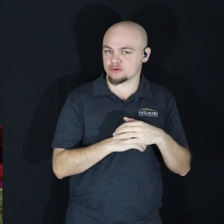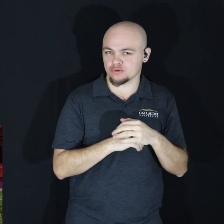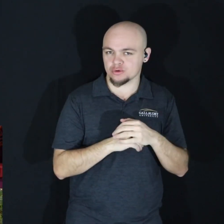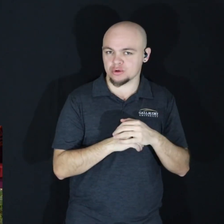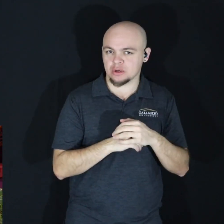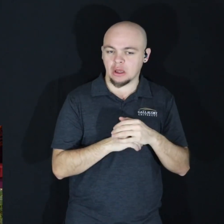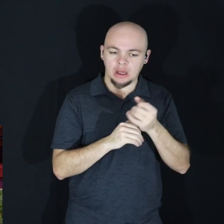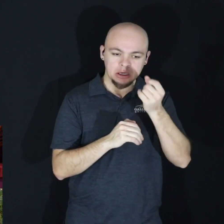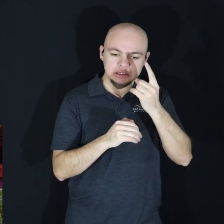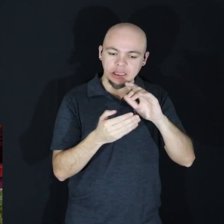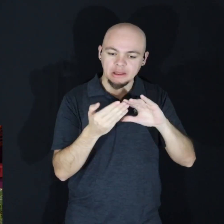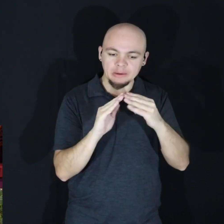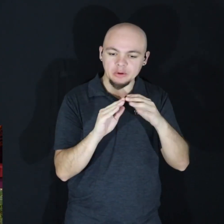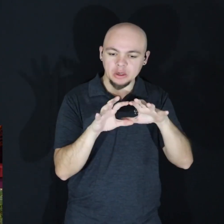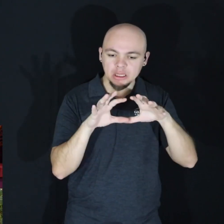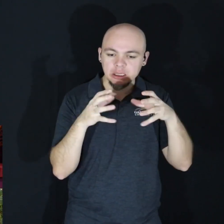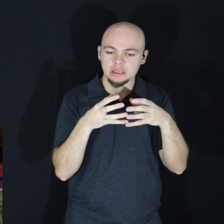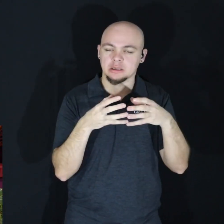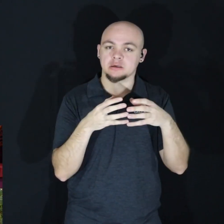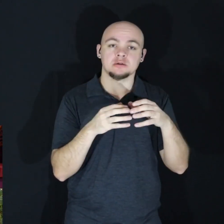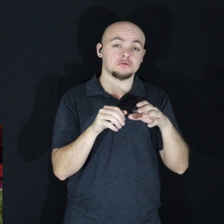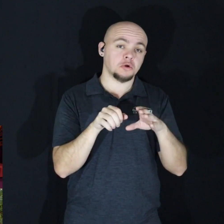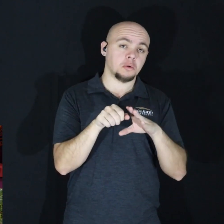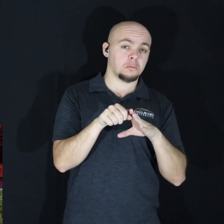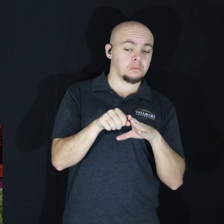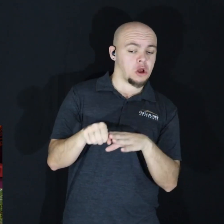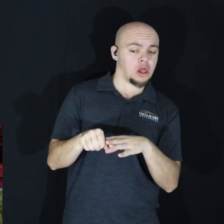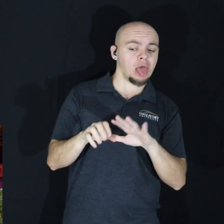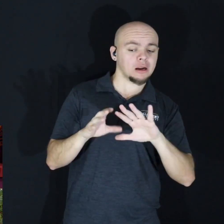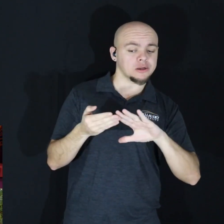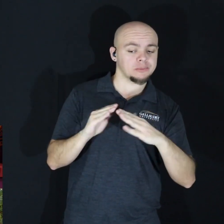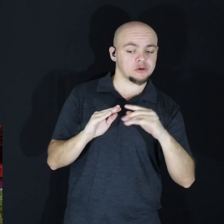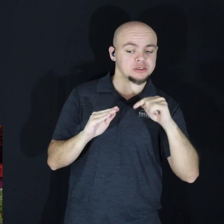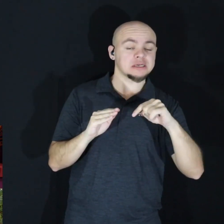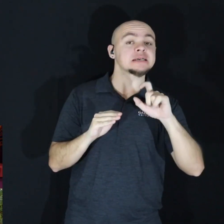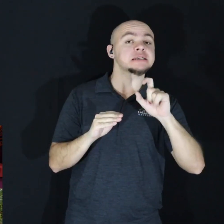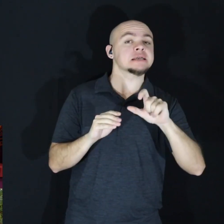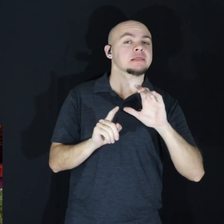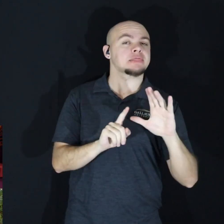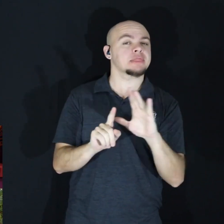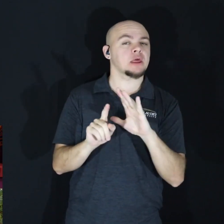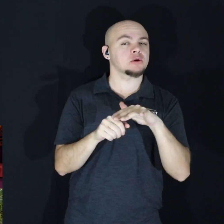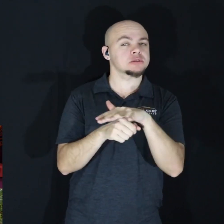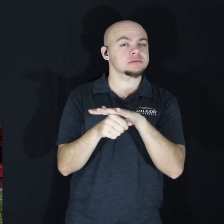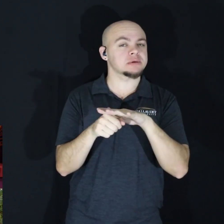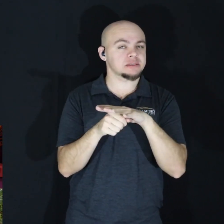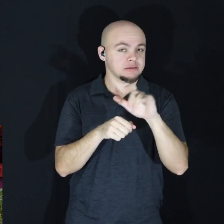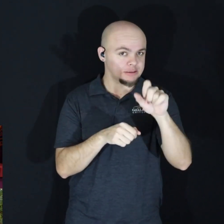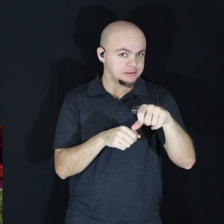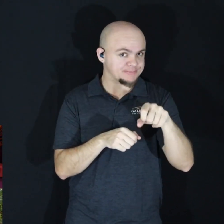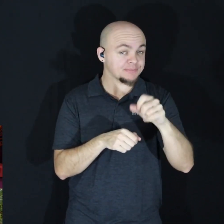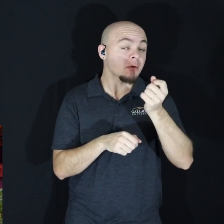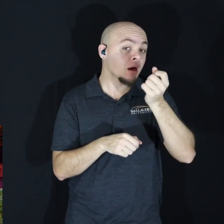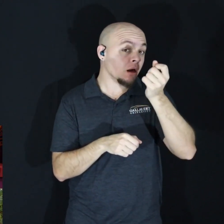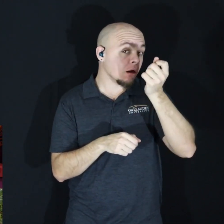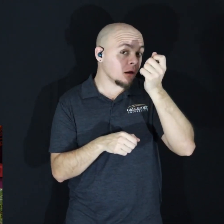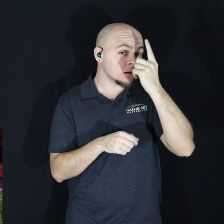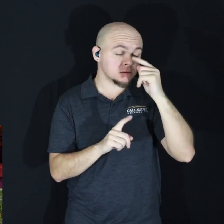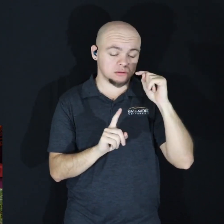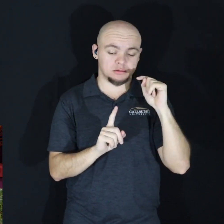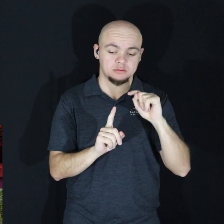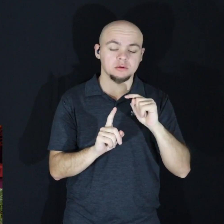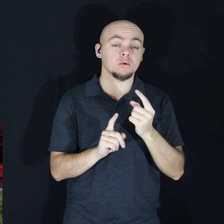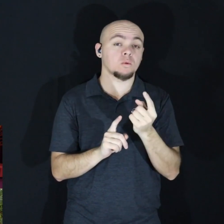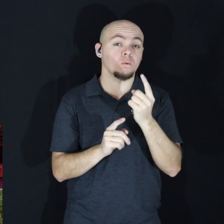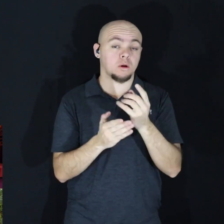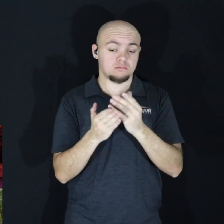entirety. So yes, marginalized communities need spaces for themselves, but they need to understand that while one part